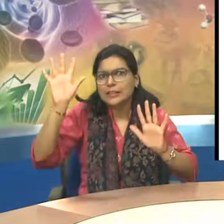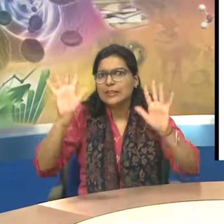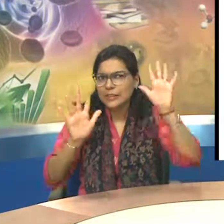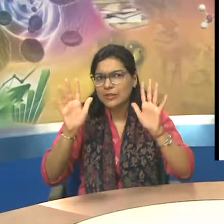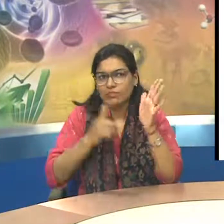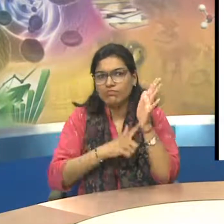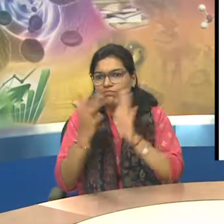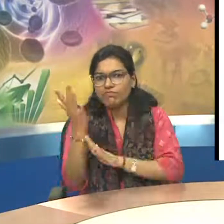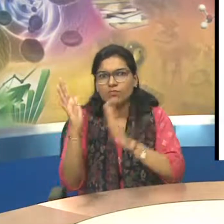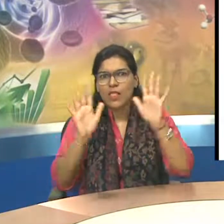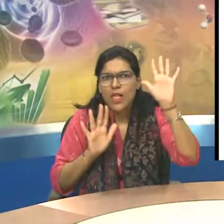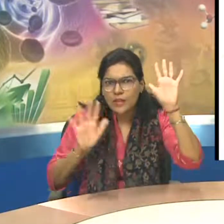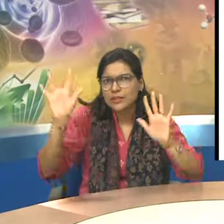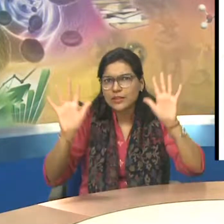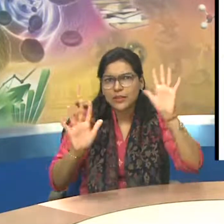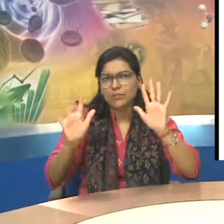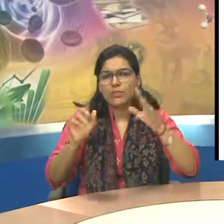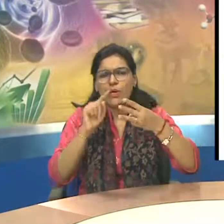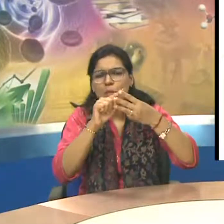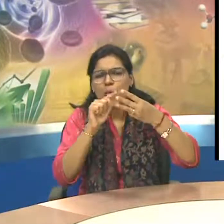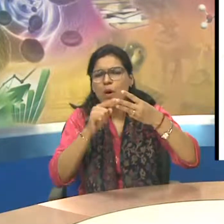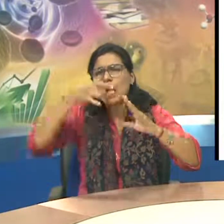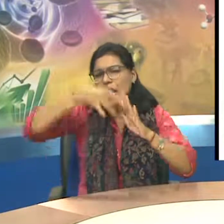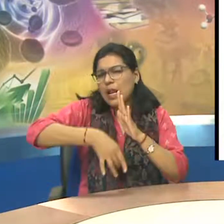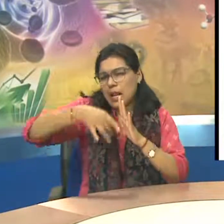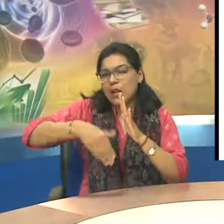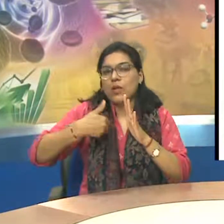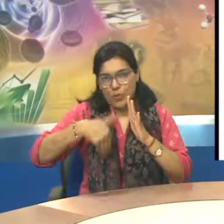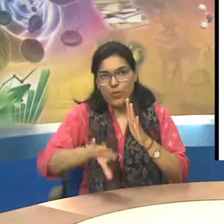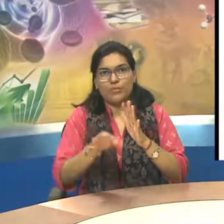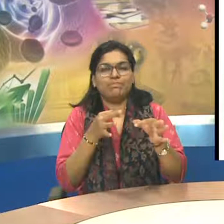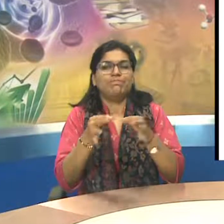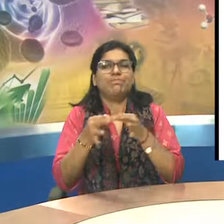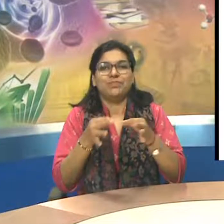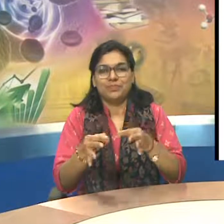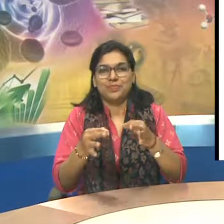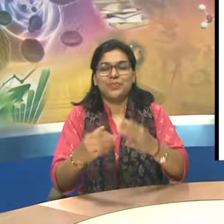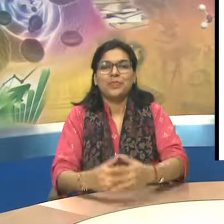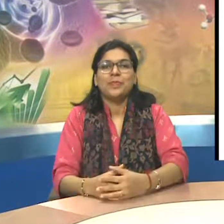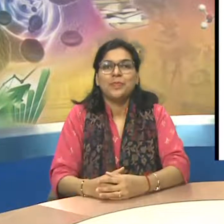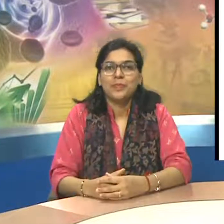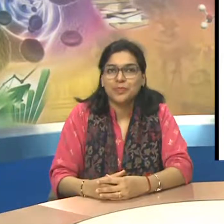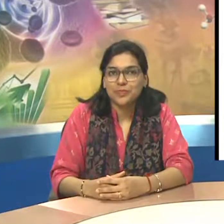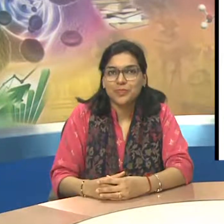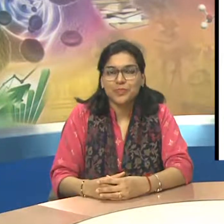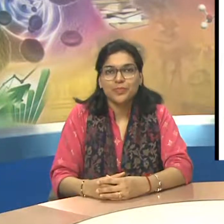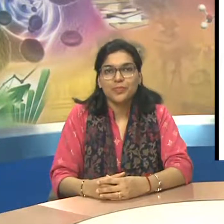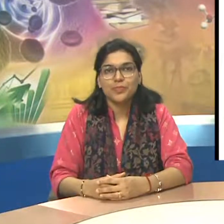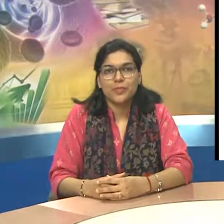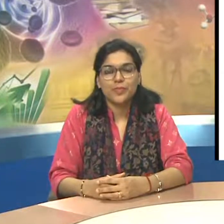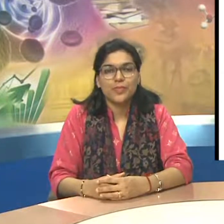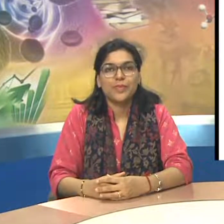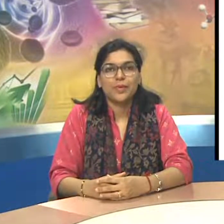or gestural. These are the three written communication.